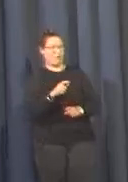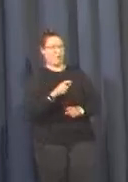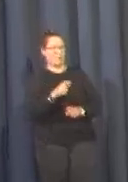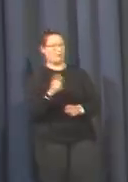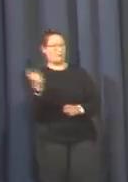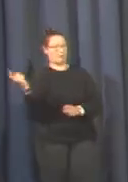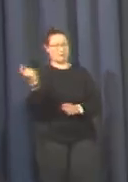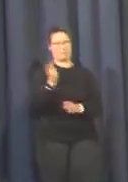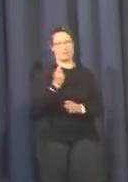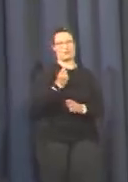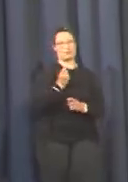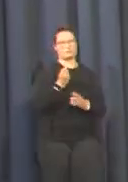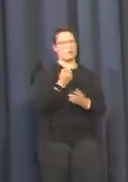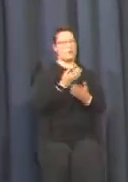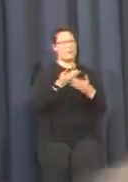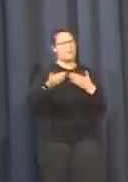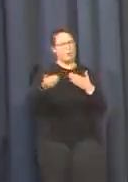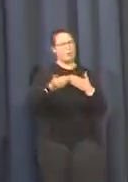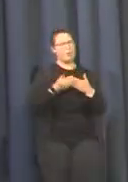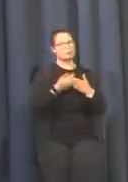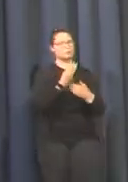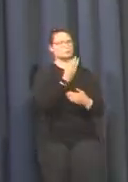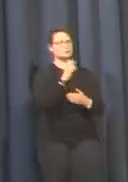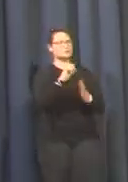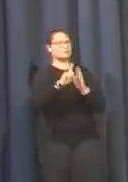20 minutes of